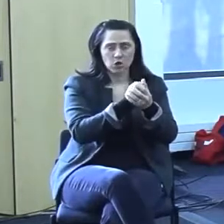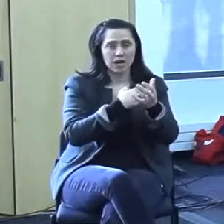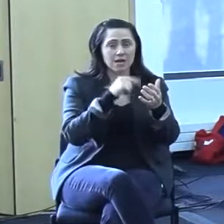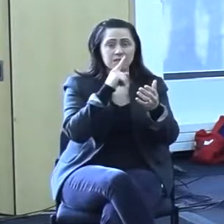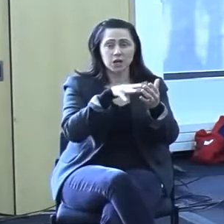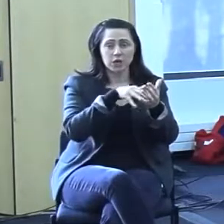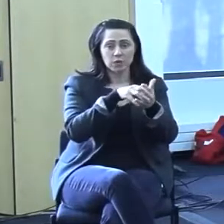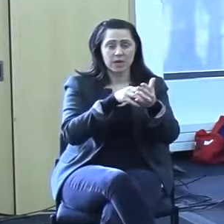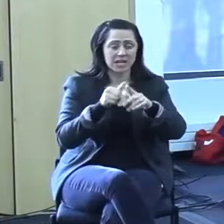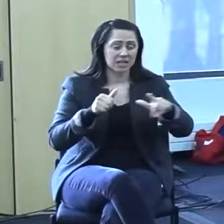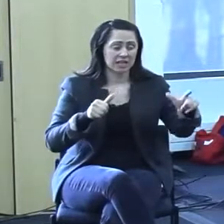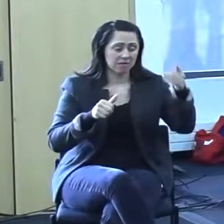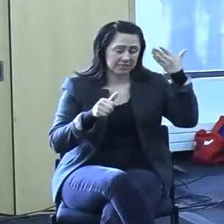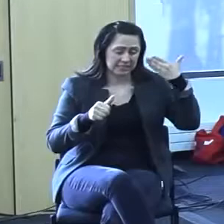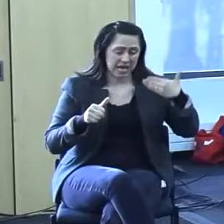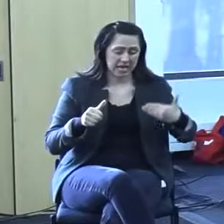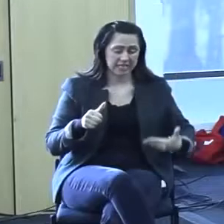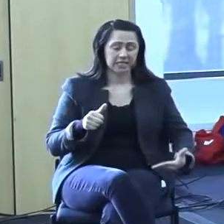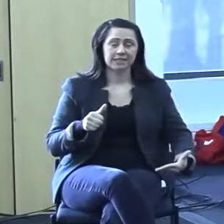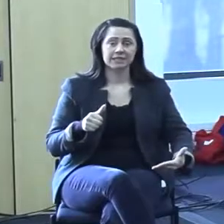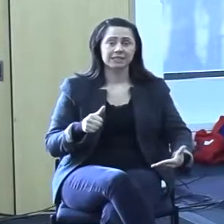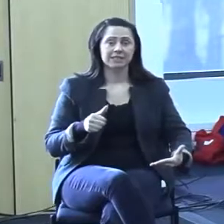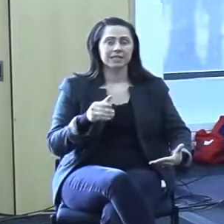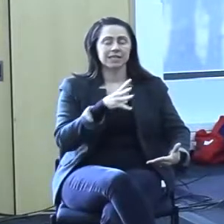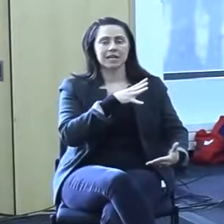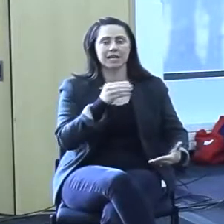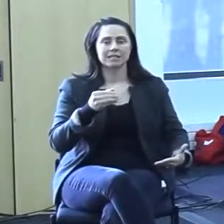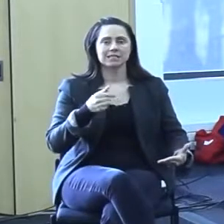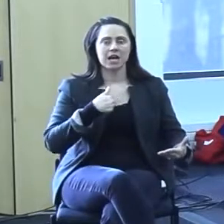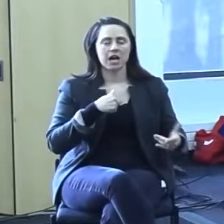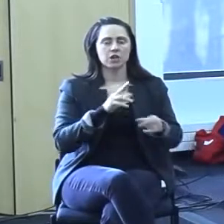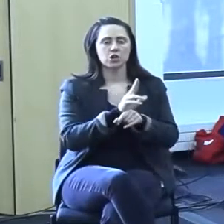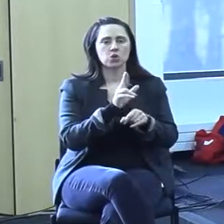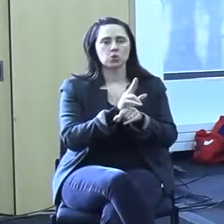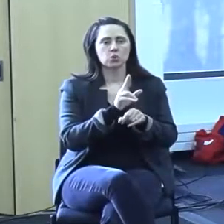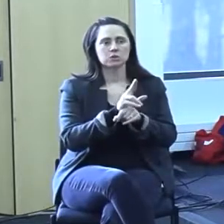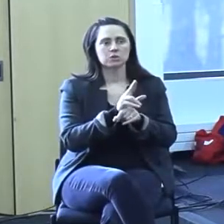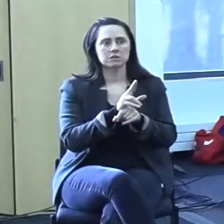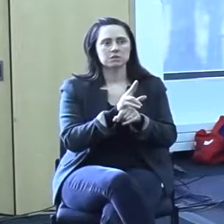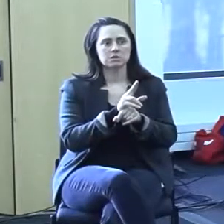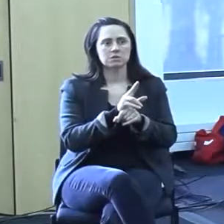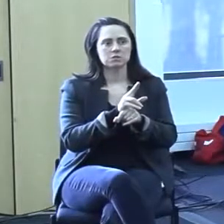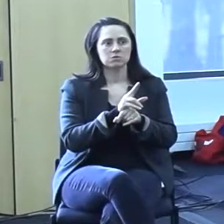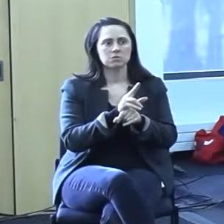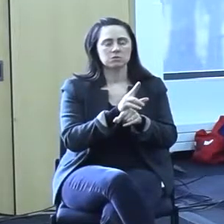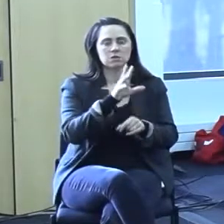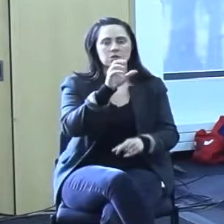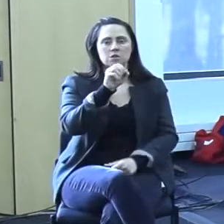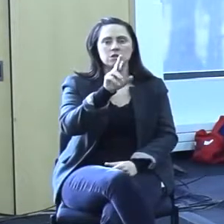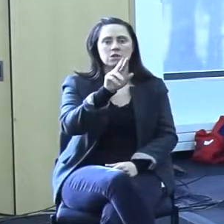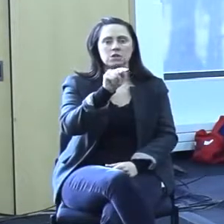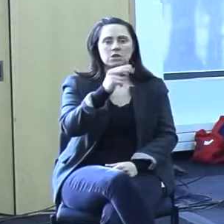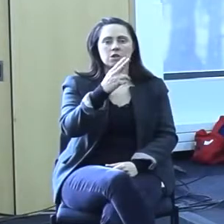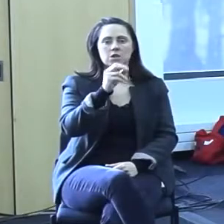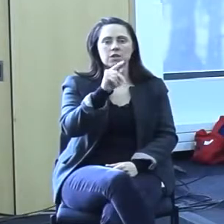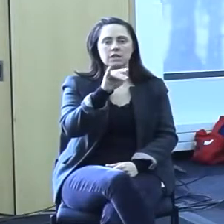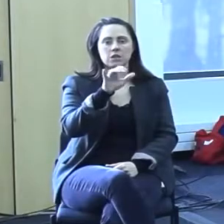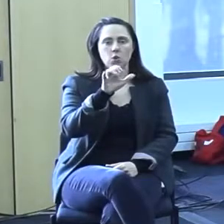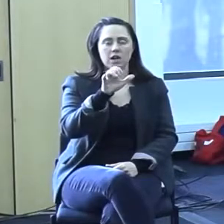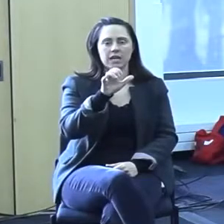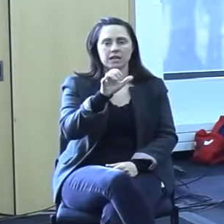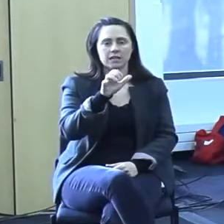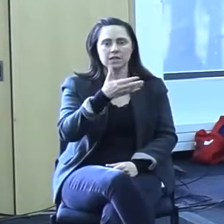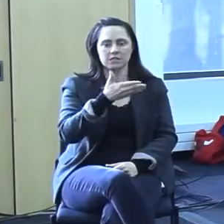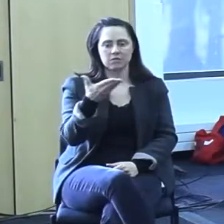weak left side, and I use an orthotic device on my